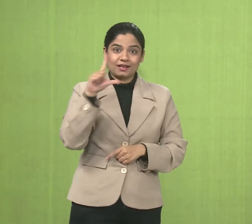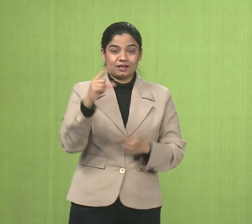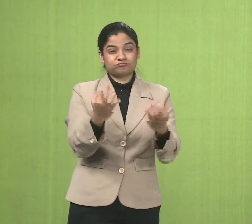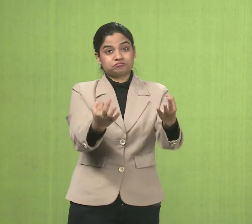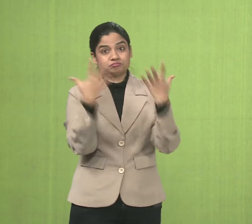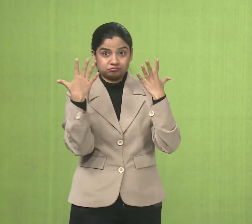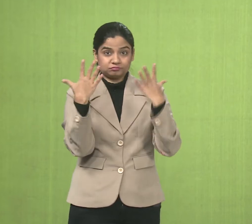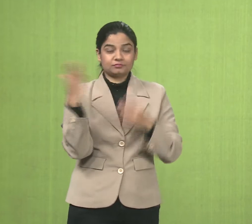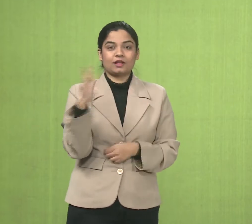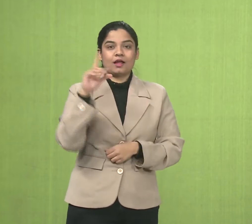Skill,